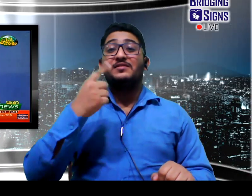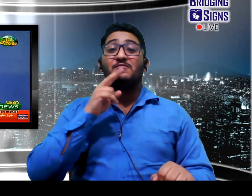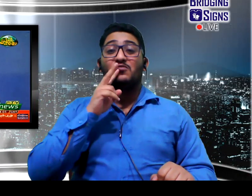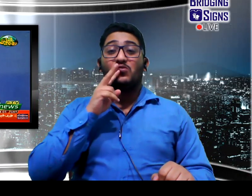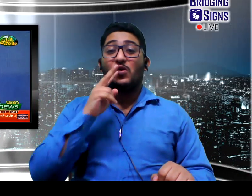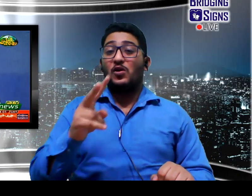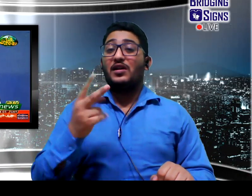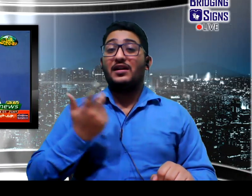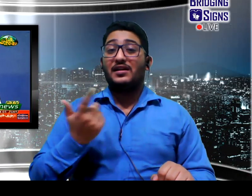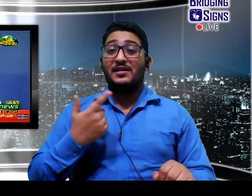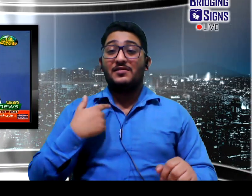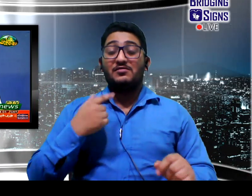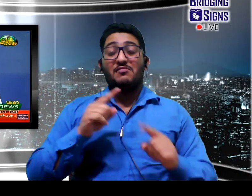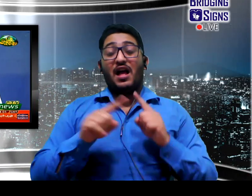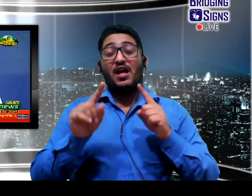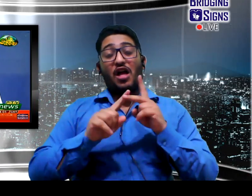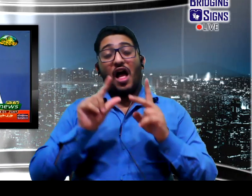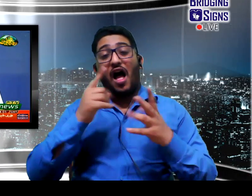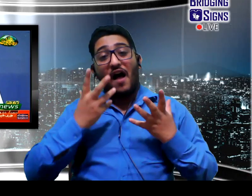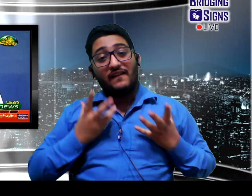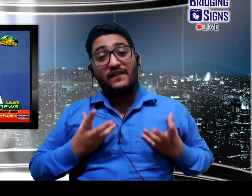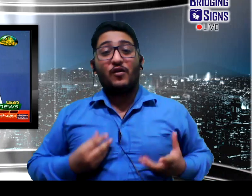commiserate with the families